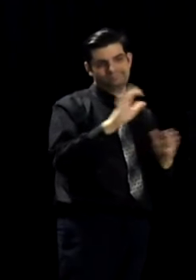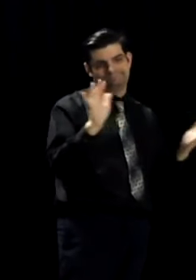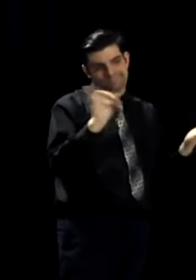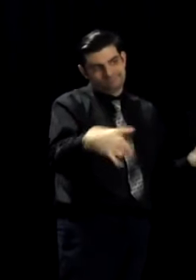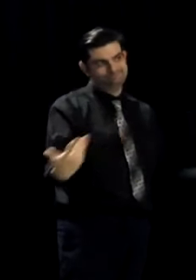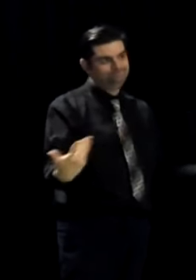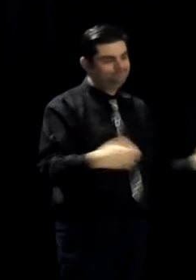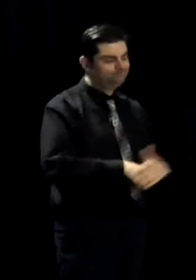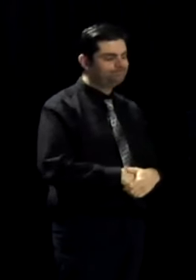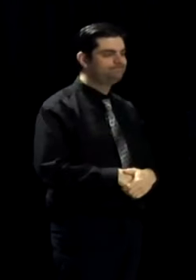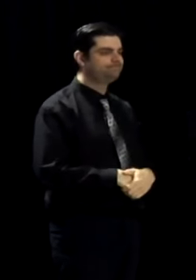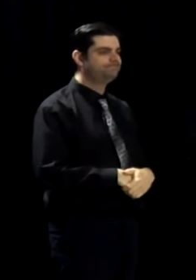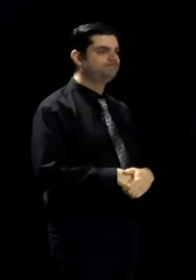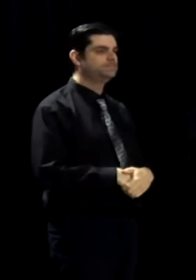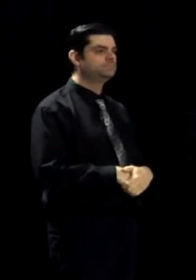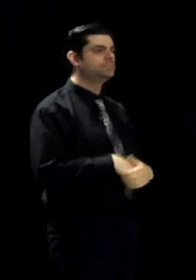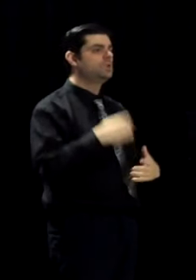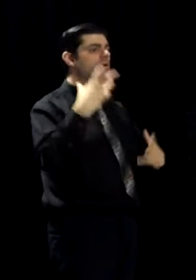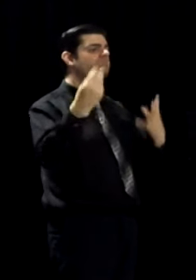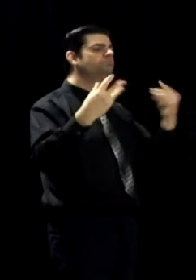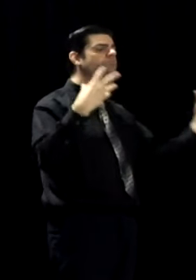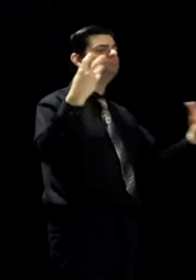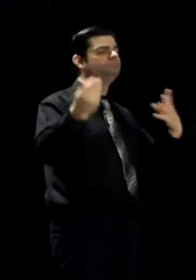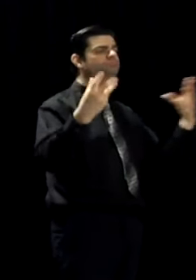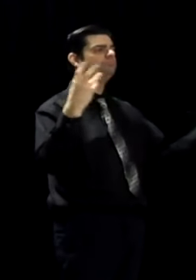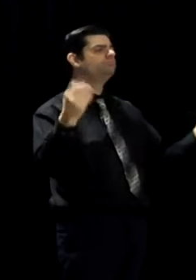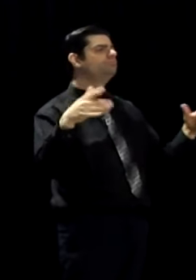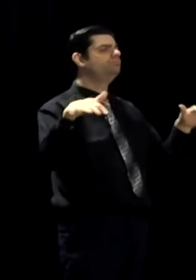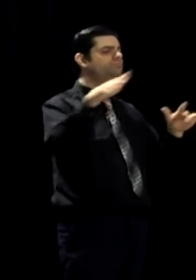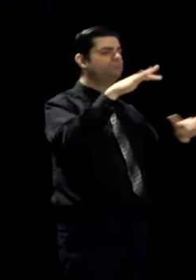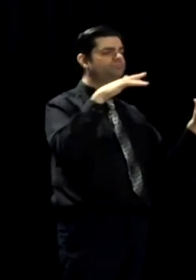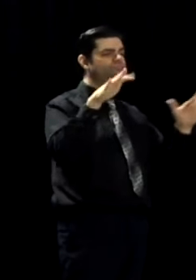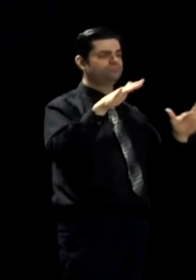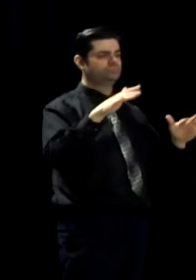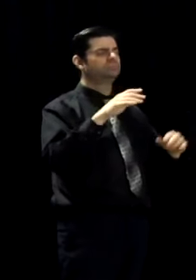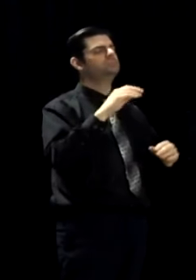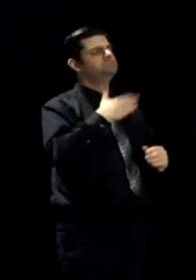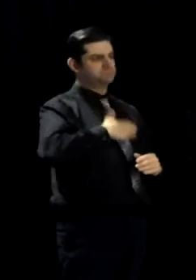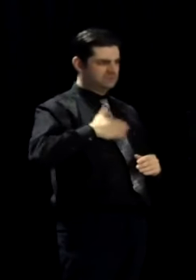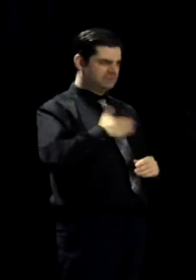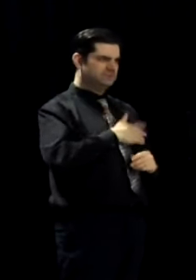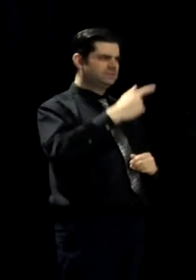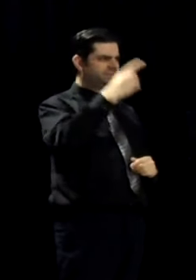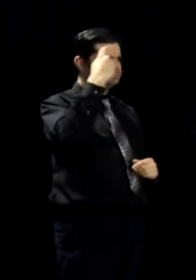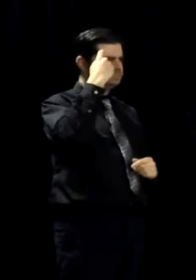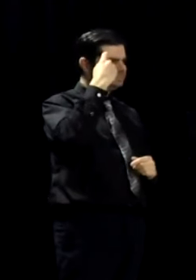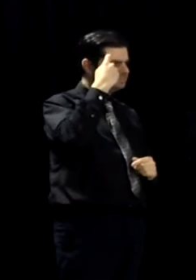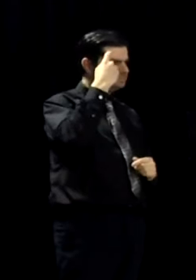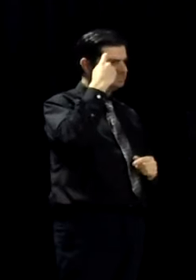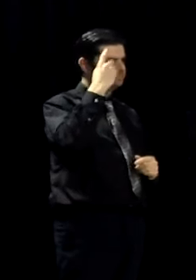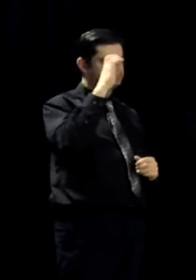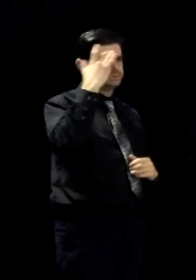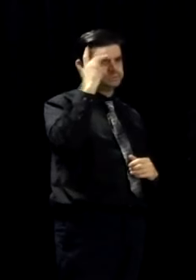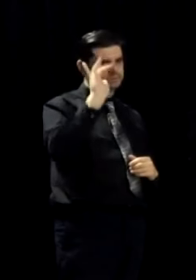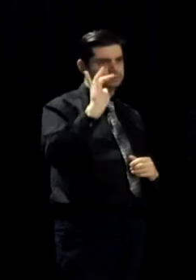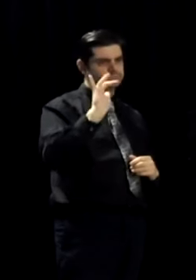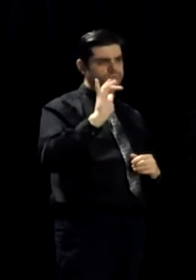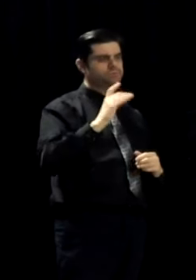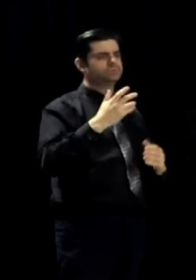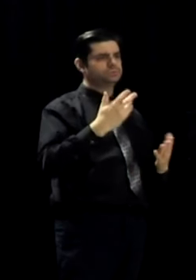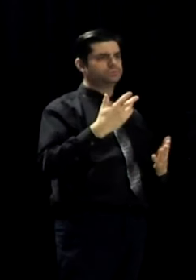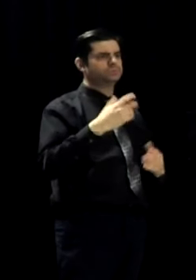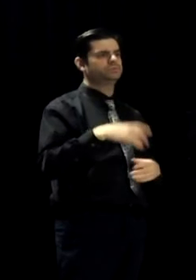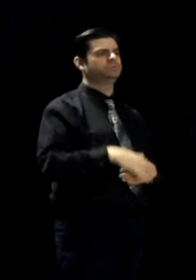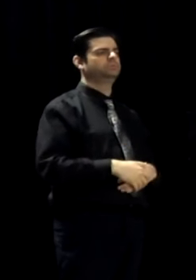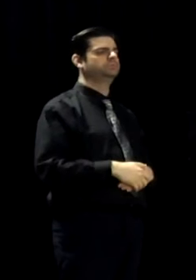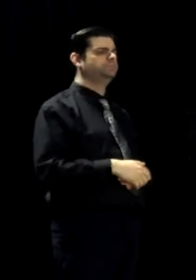cognizant of that and try to protect yourself, protect your family. But we'll share more data with that tomorrow and Tuesday as we understand more what